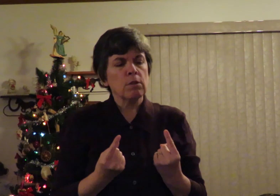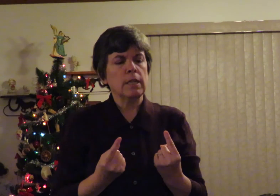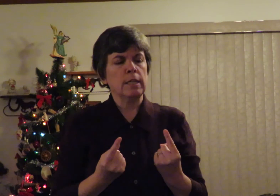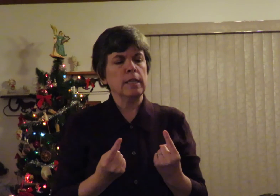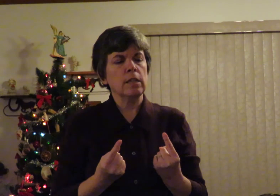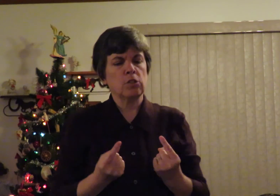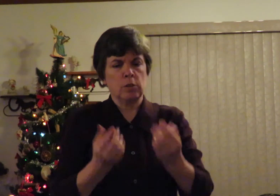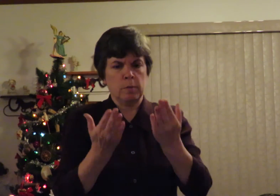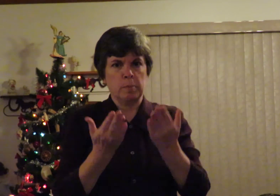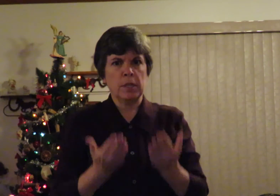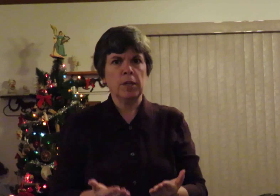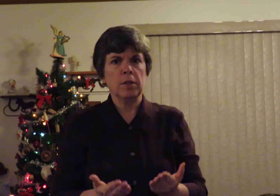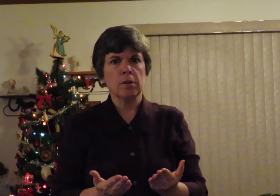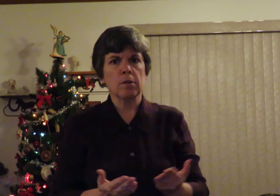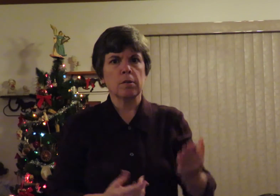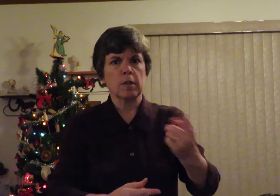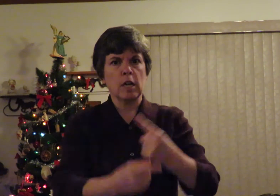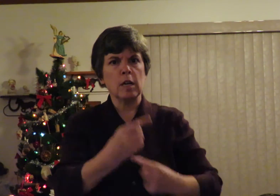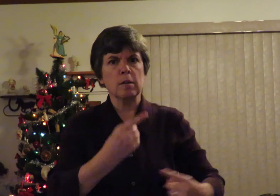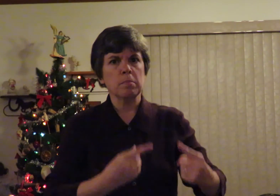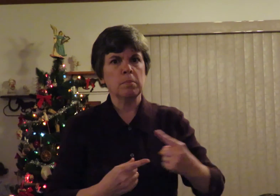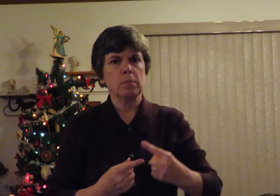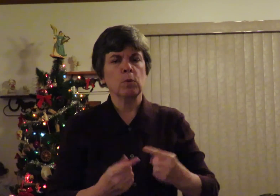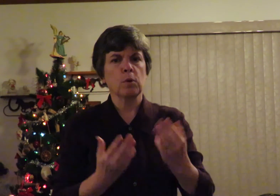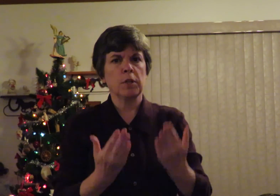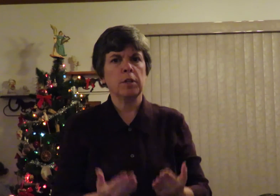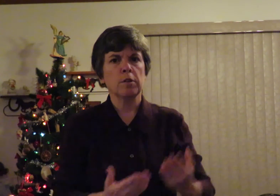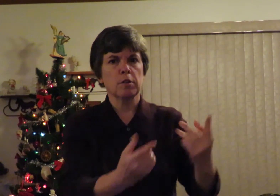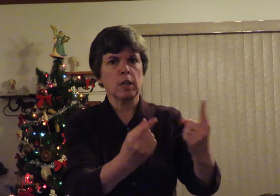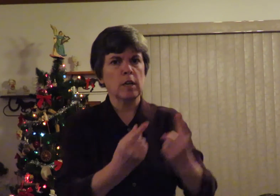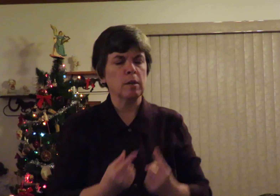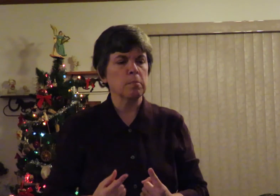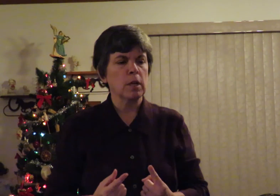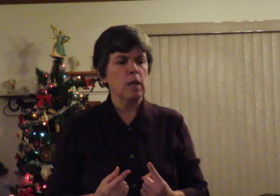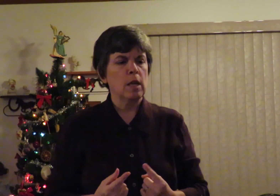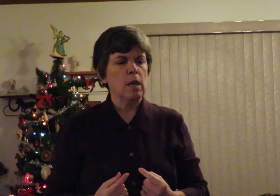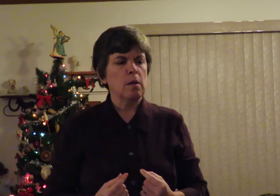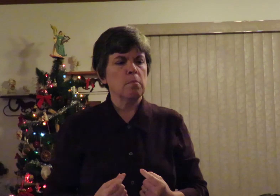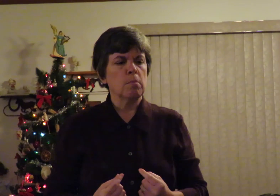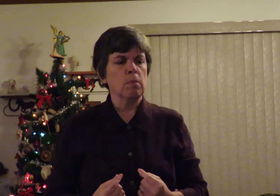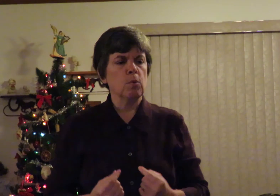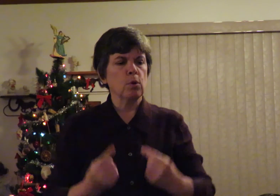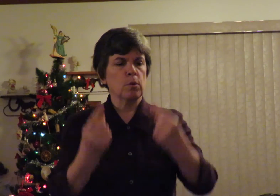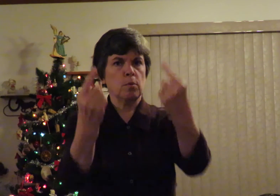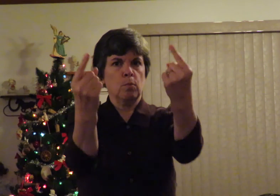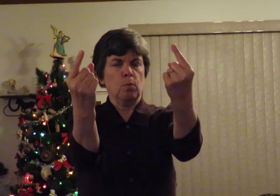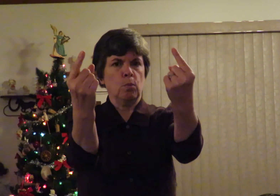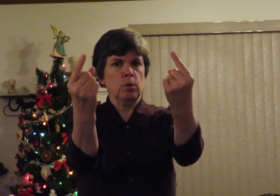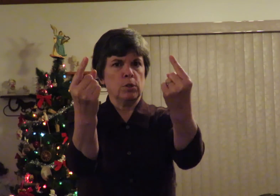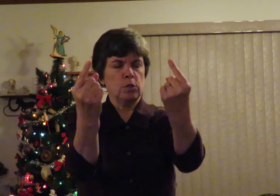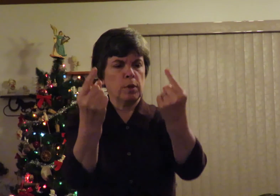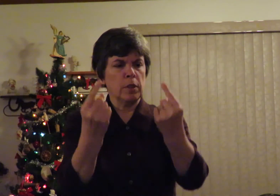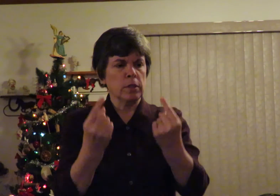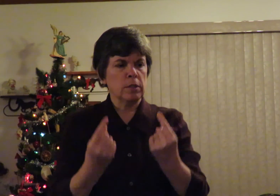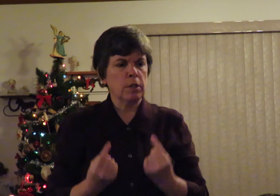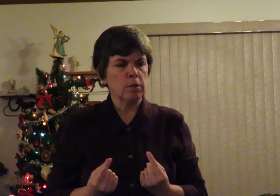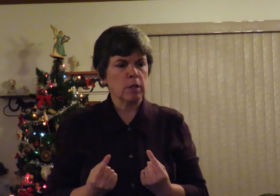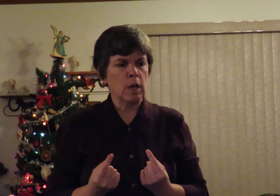literally in English it would be here come or here come, but we're just doing this. Here